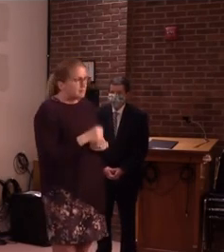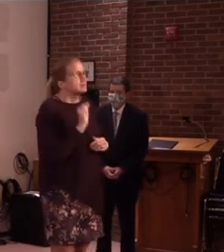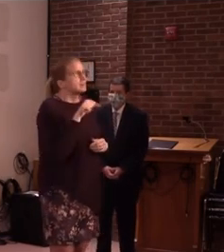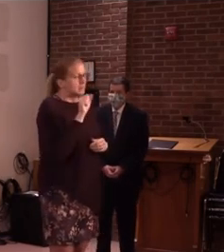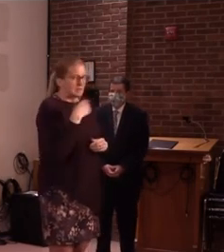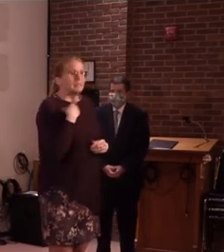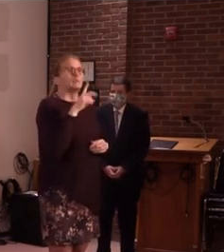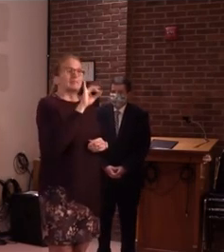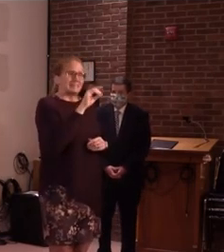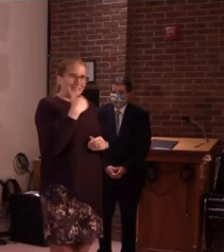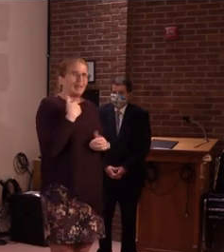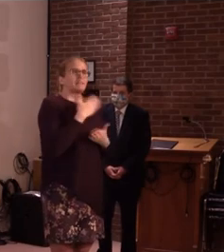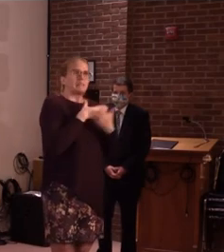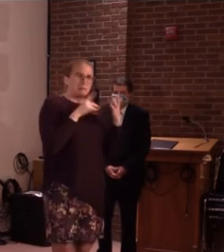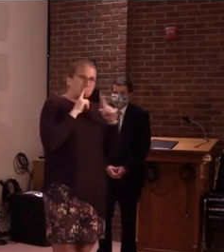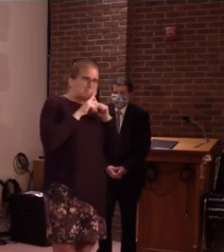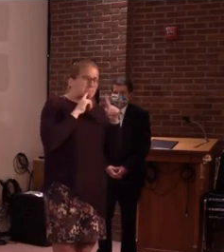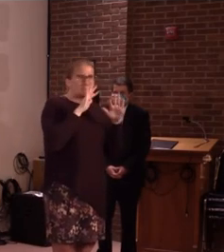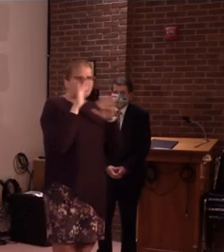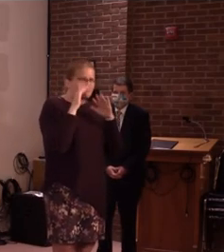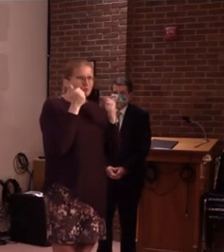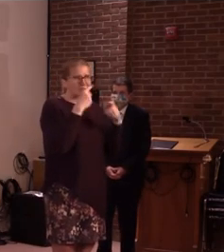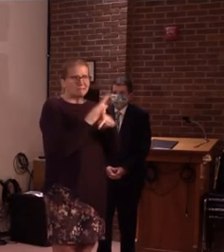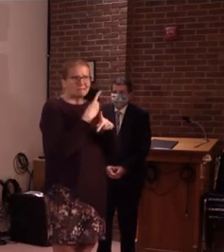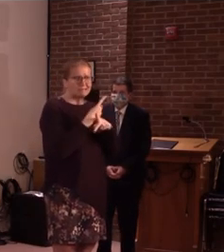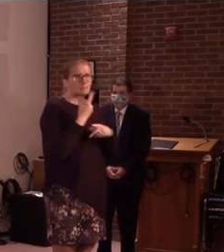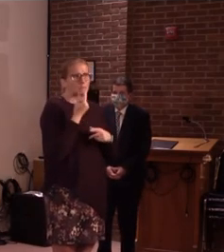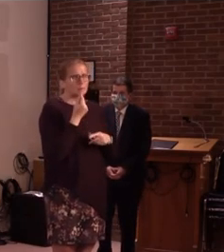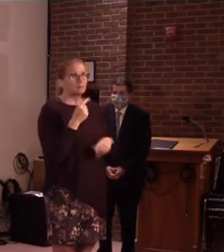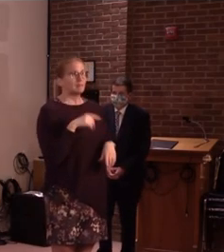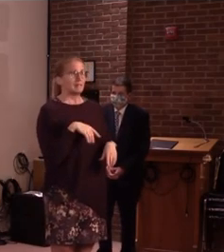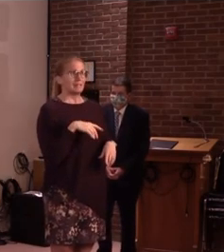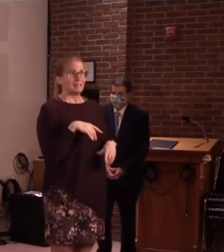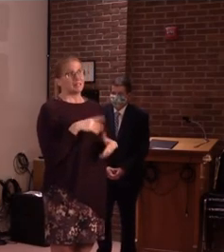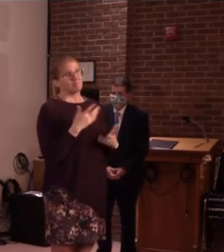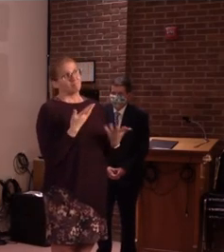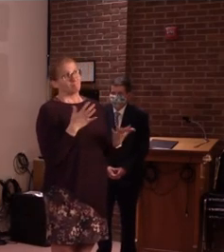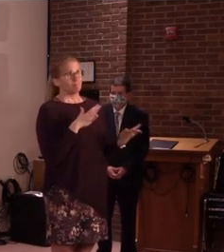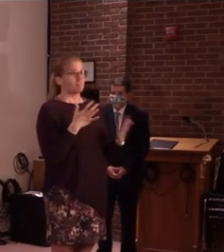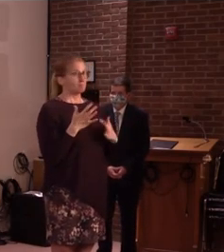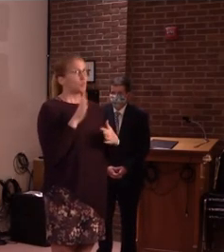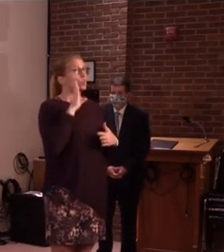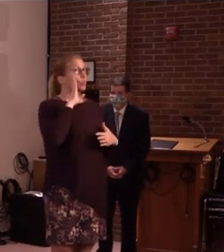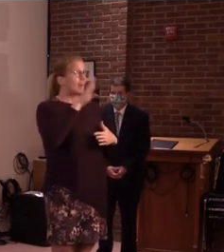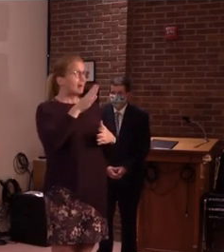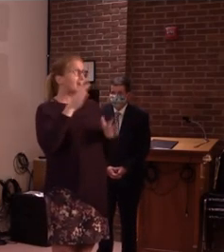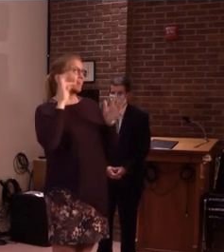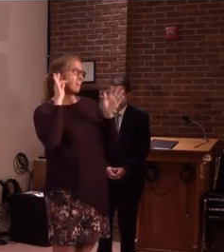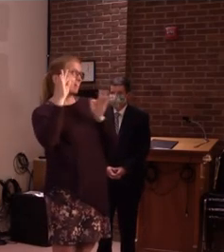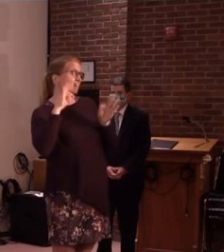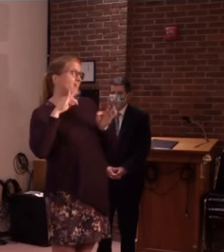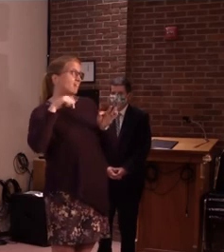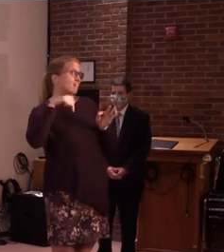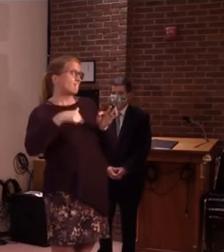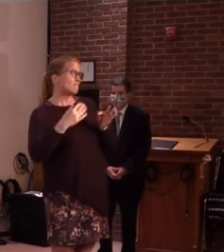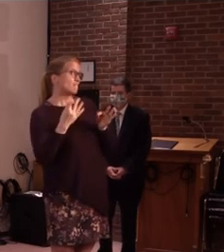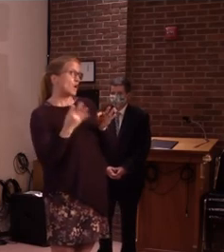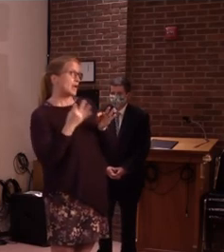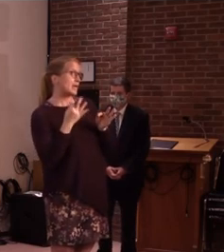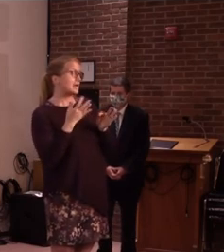it. I'm not sure that whether we'll address it on Friday or not, but we may.